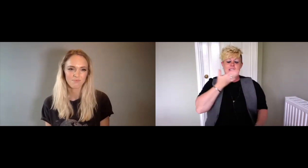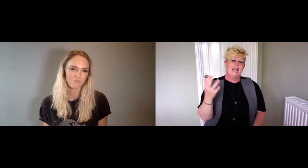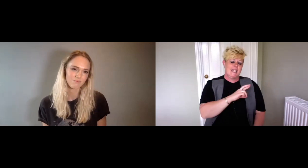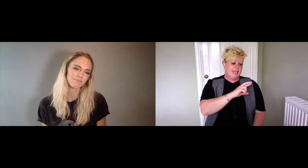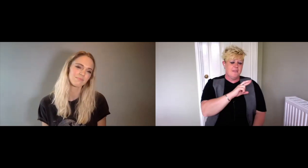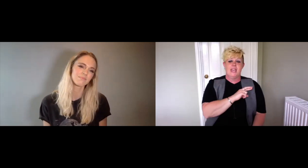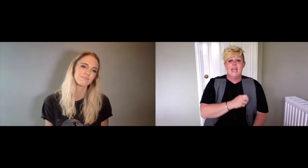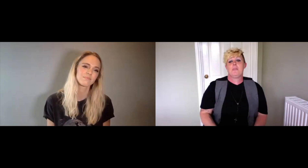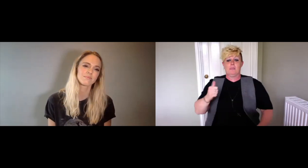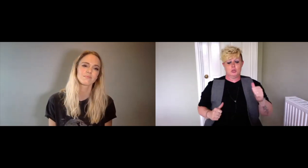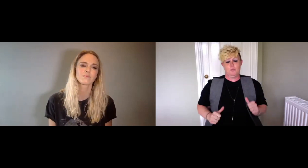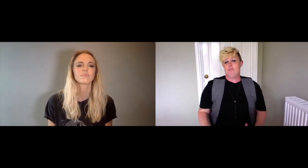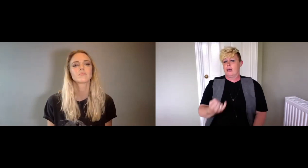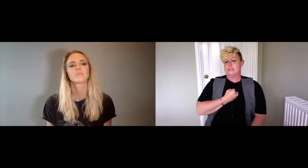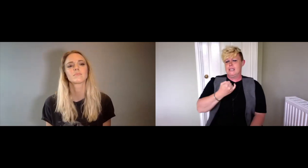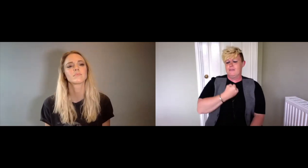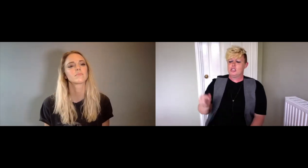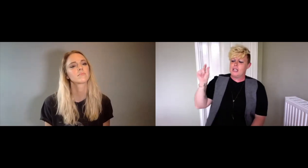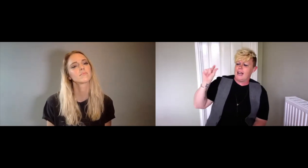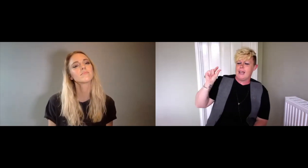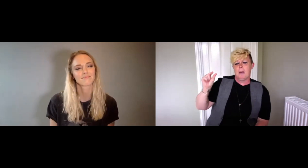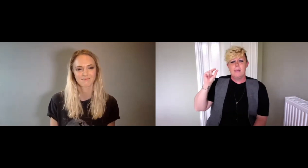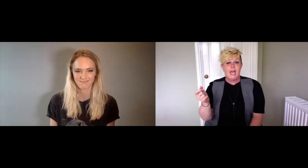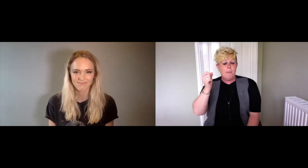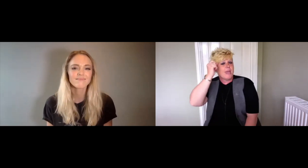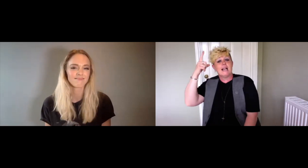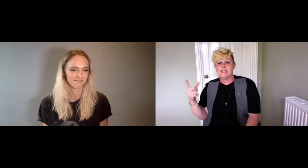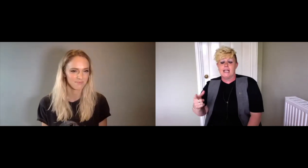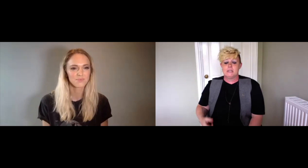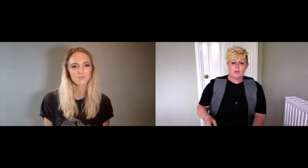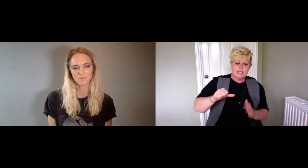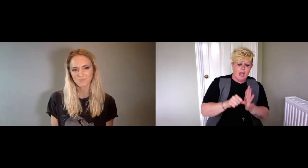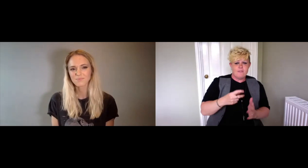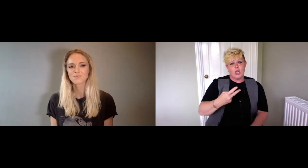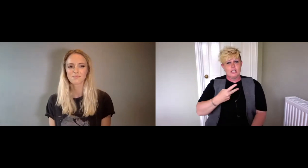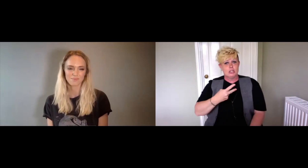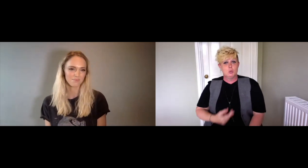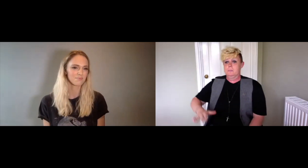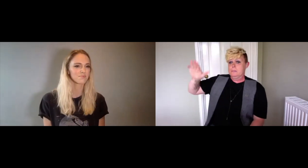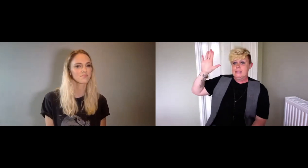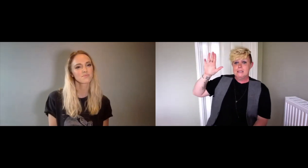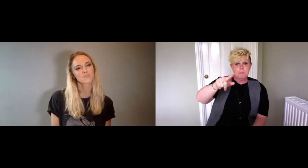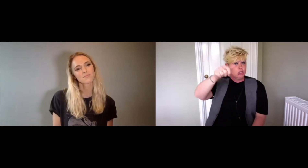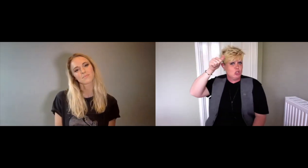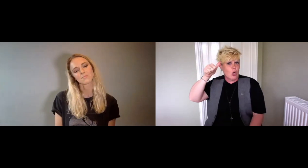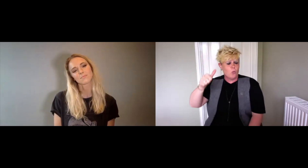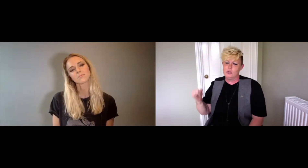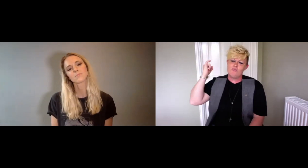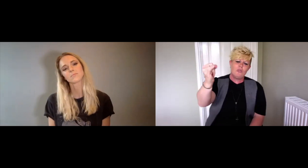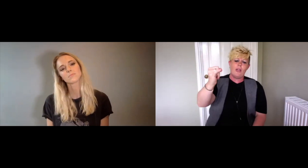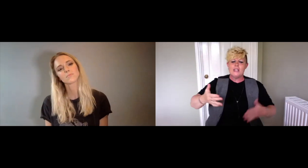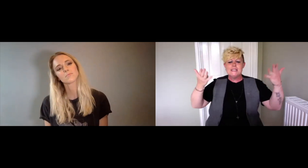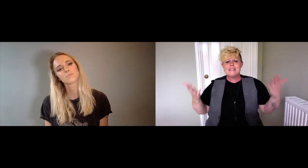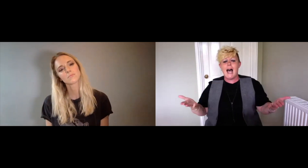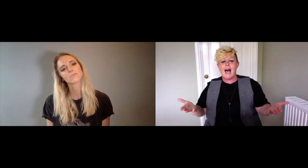wanna fight for the sake of it, and I'm not too proud to give you a little bit. Yeah, I get that it's not easy for us to admit, but you